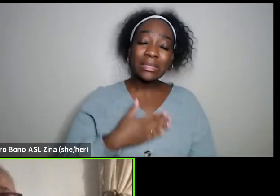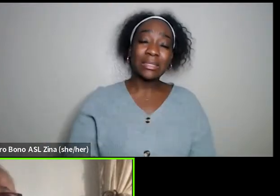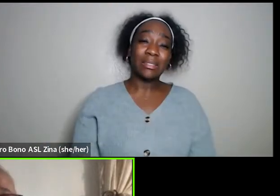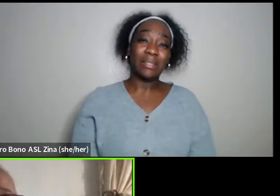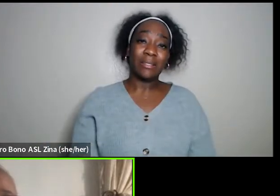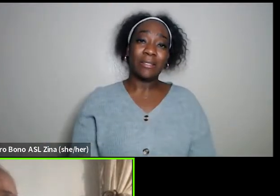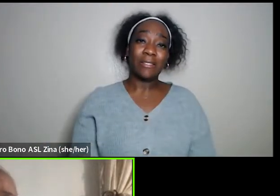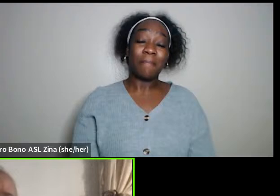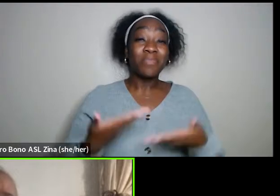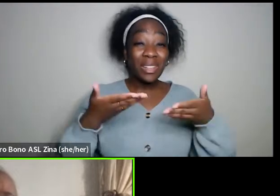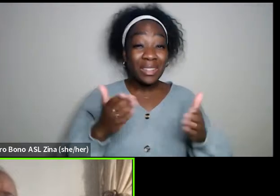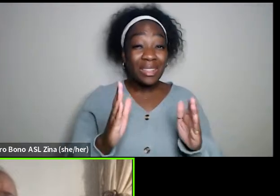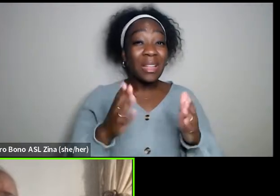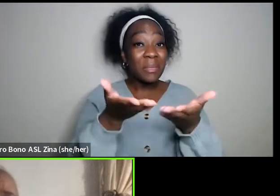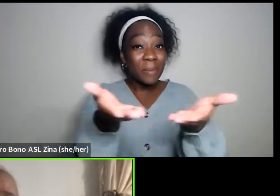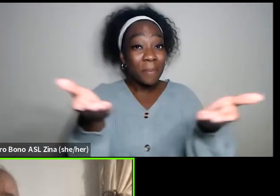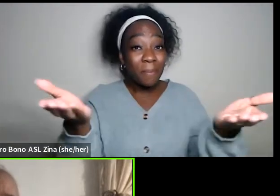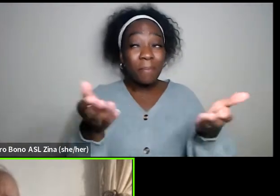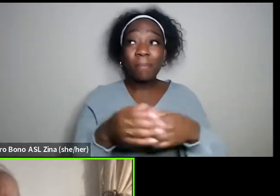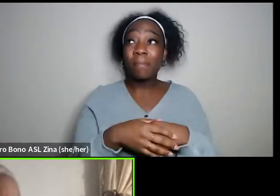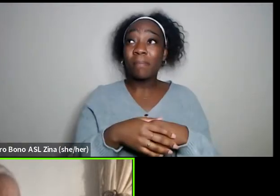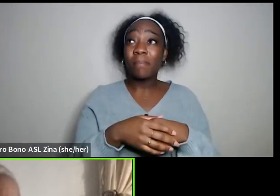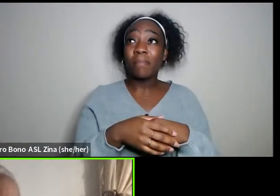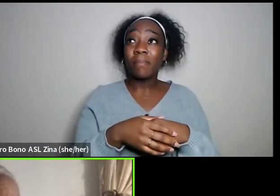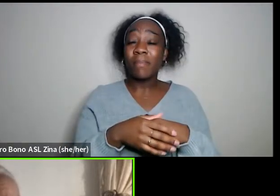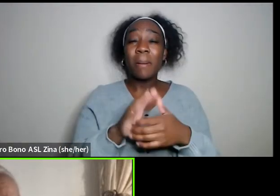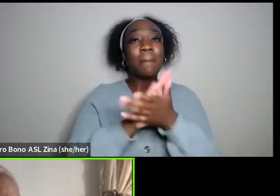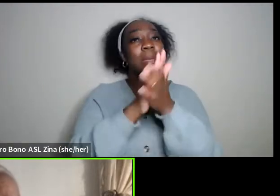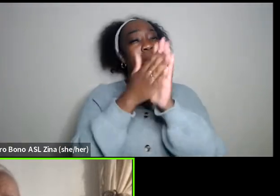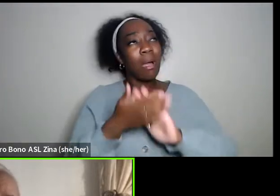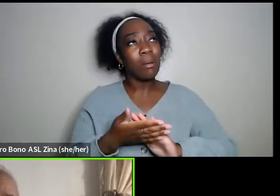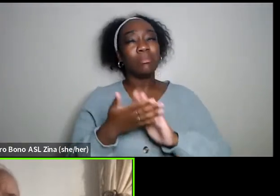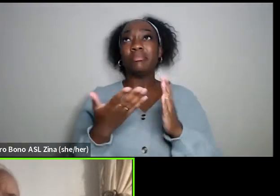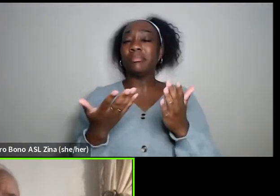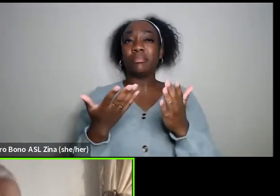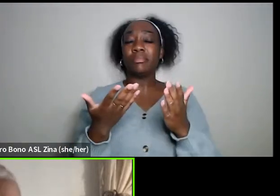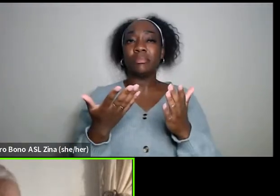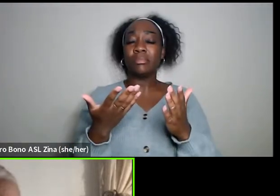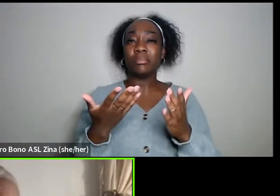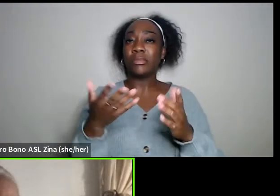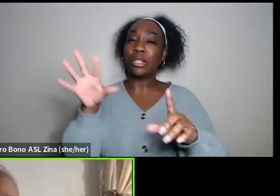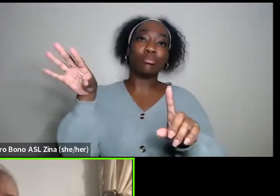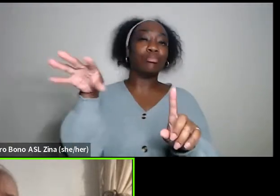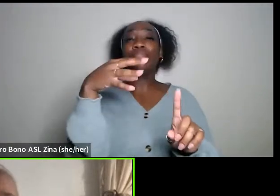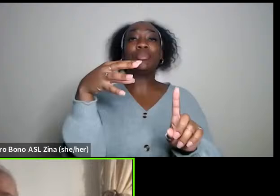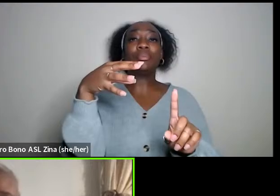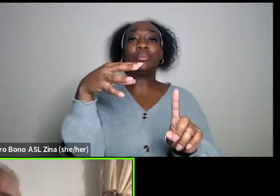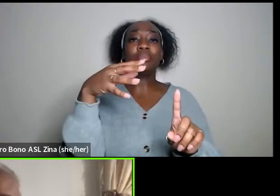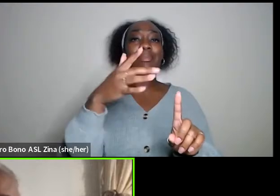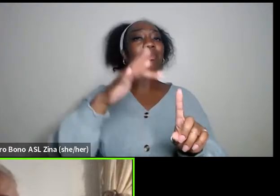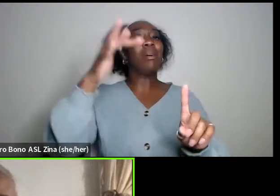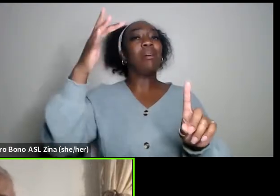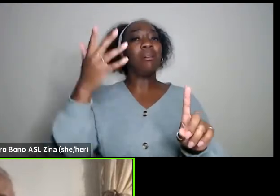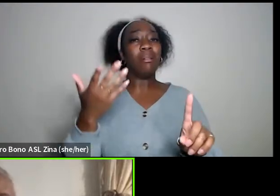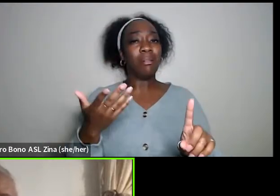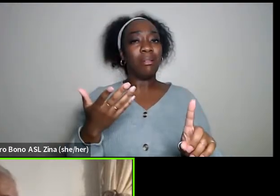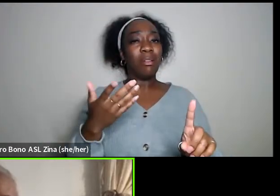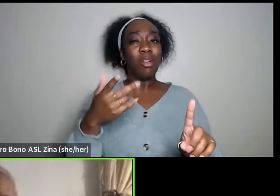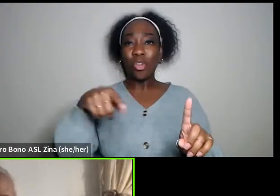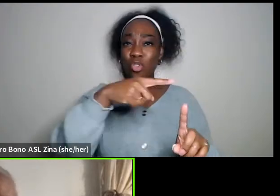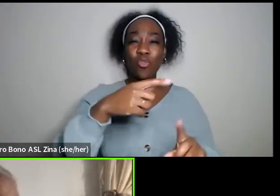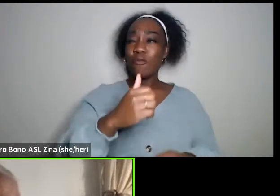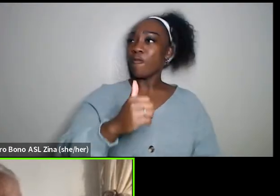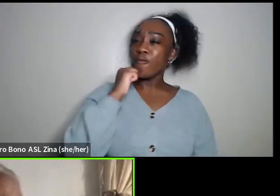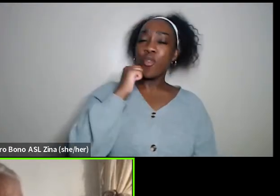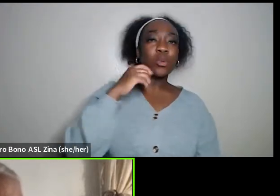Let them become a bright light, saying no more. Because I look at your faces, and a lot of